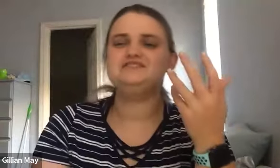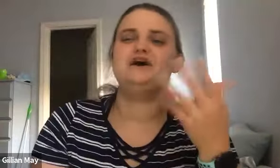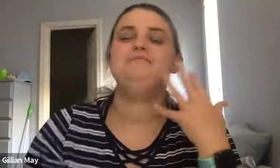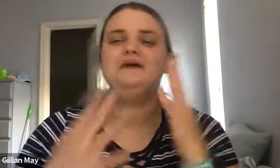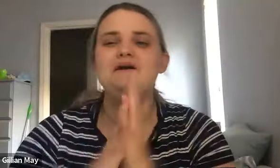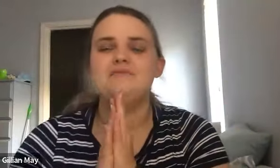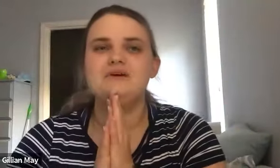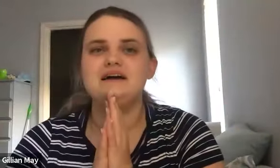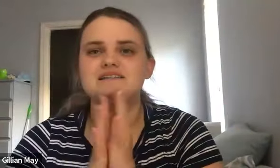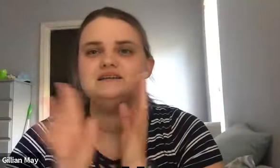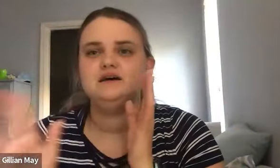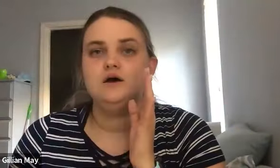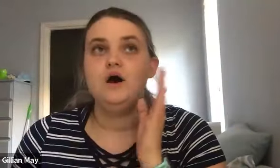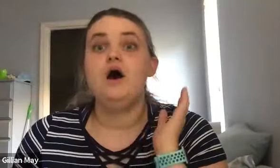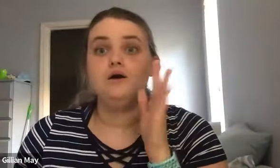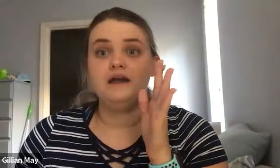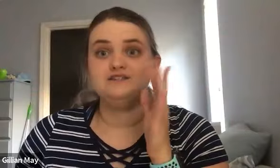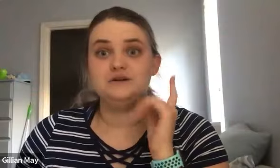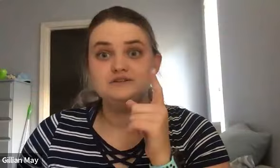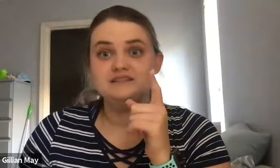So, but okay, so